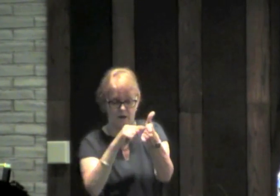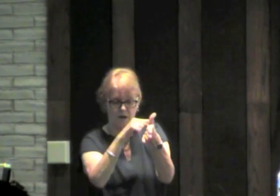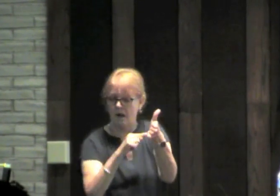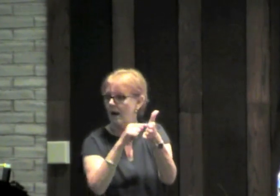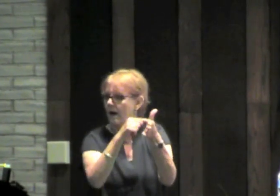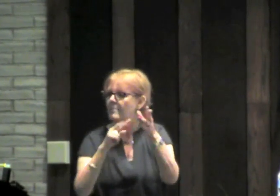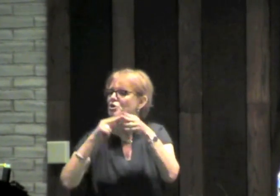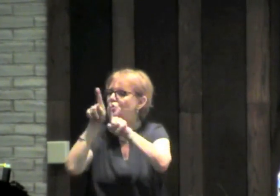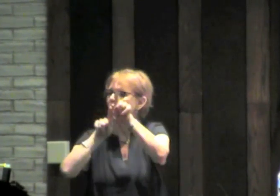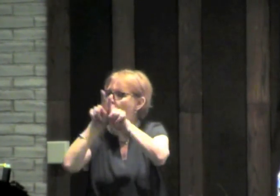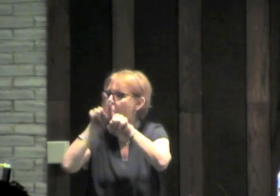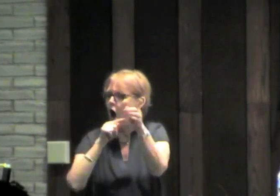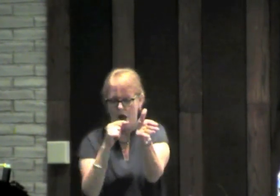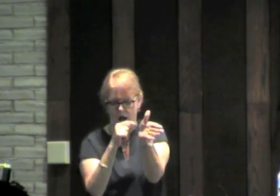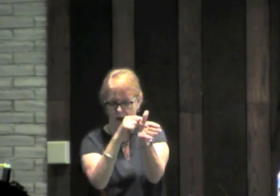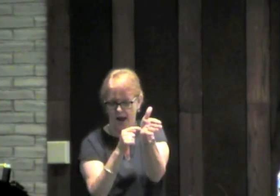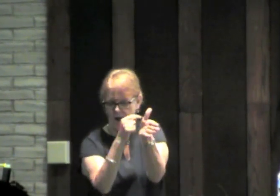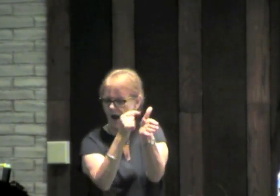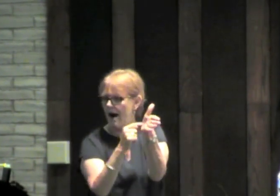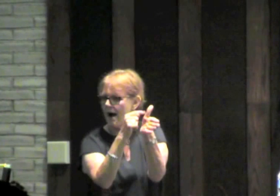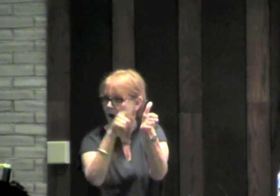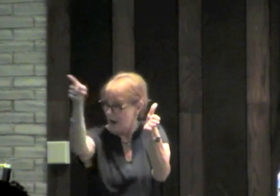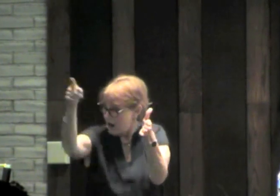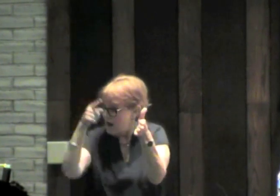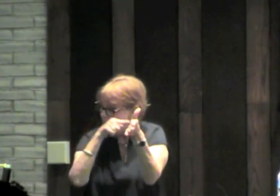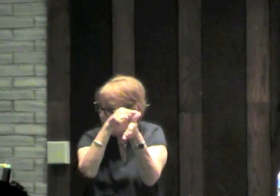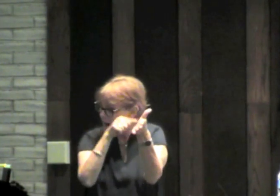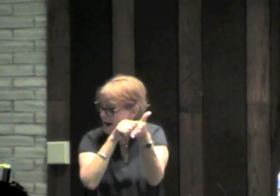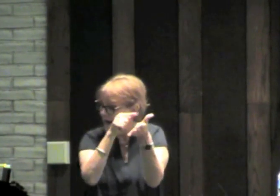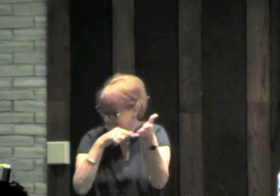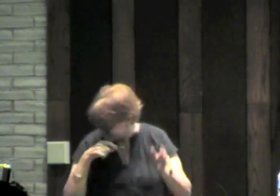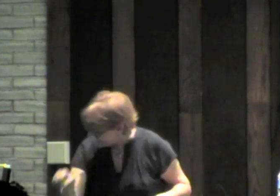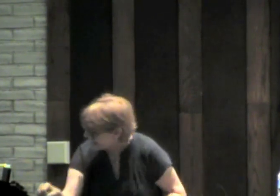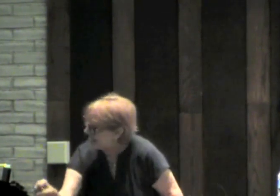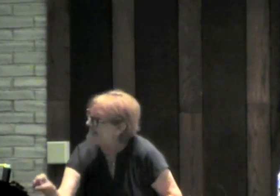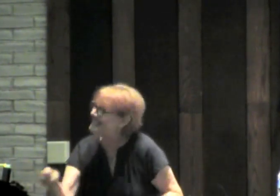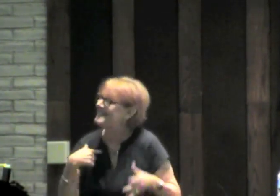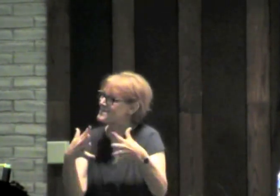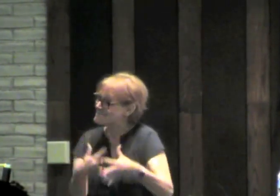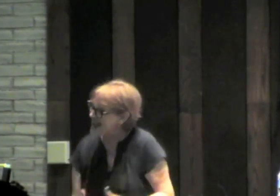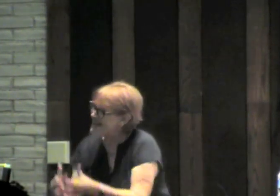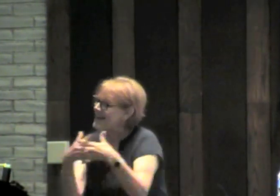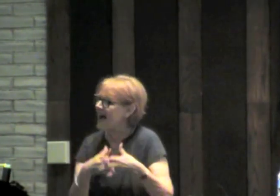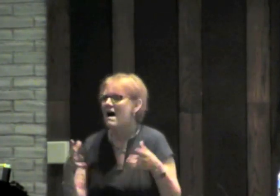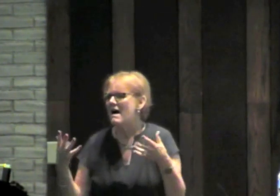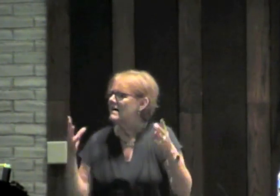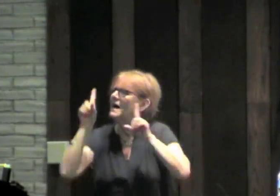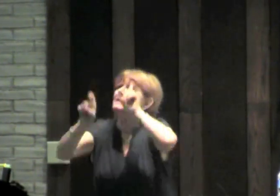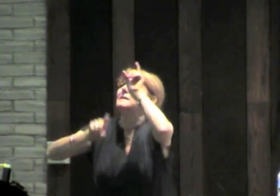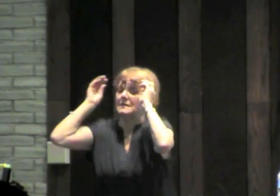from America is this. It has to do with the stars on the flag. So she came and asked us if we were from America. And we said, yes,